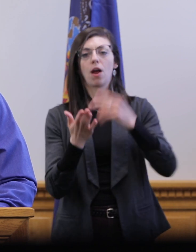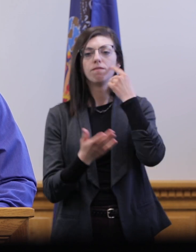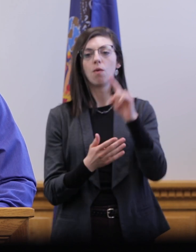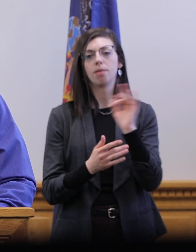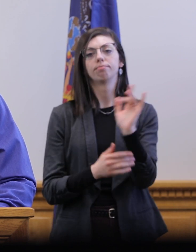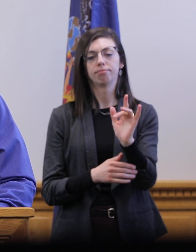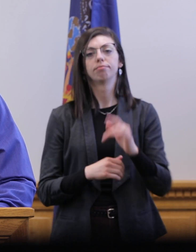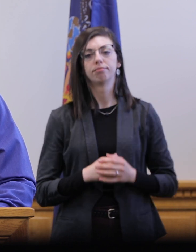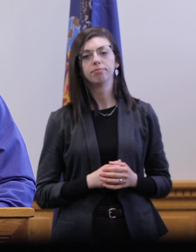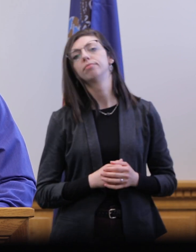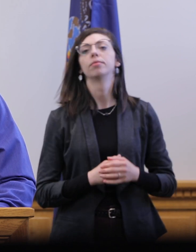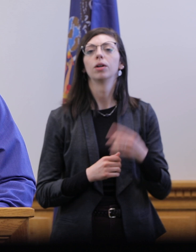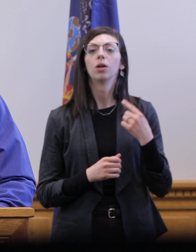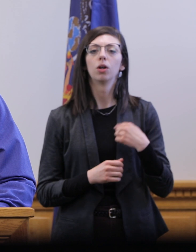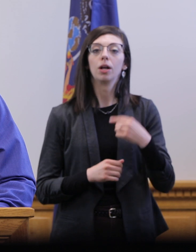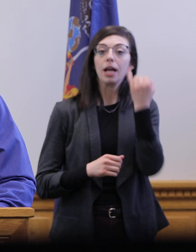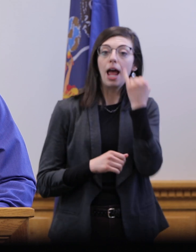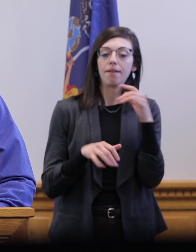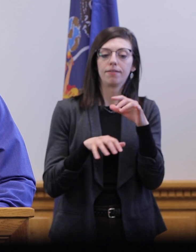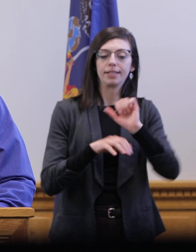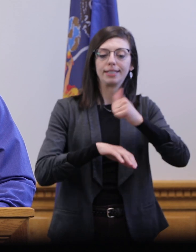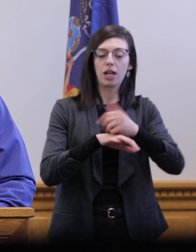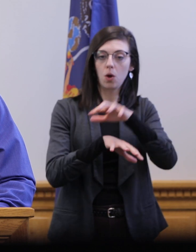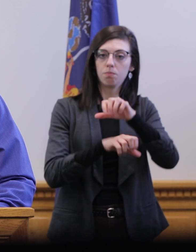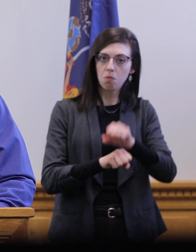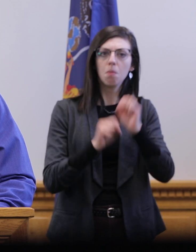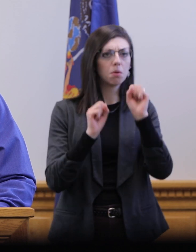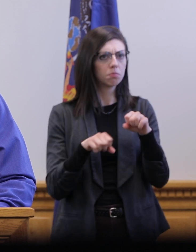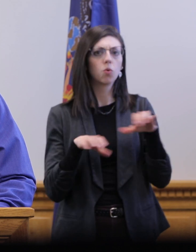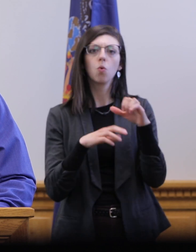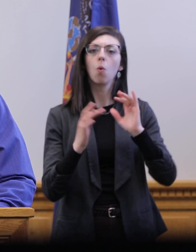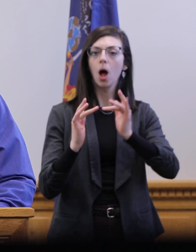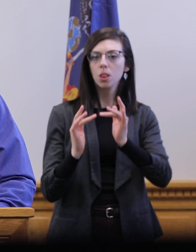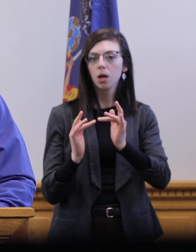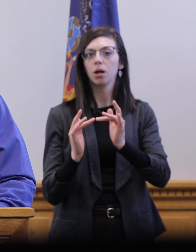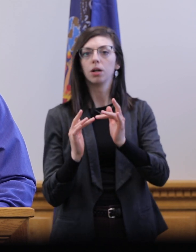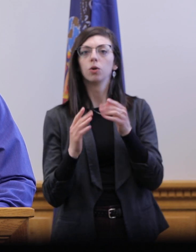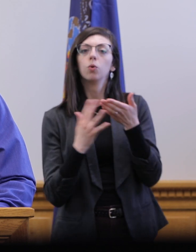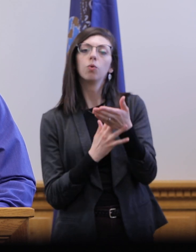COVID-19 vaccination clinics. You can make an appointment online at